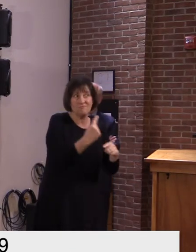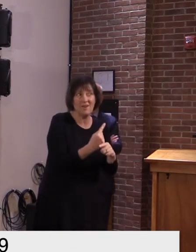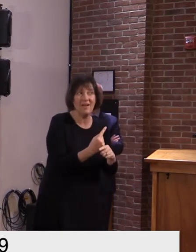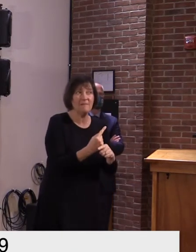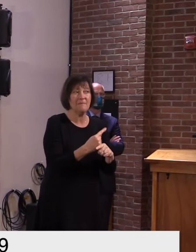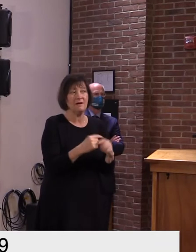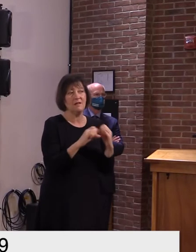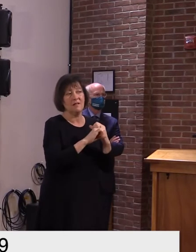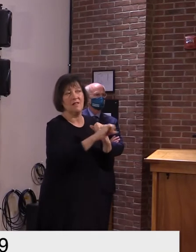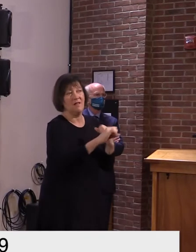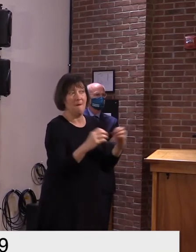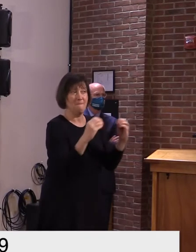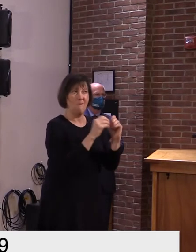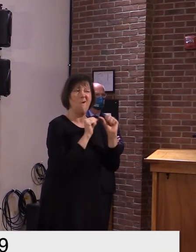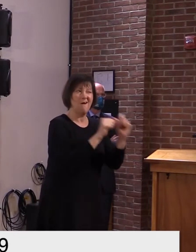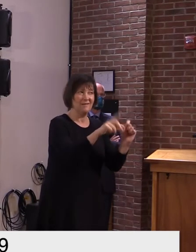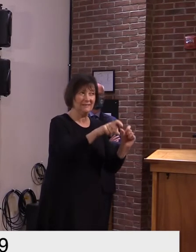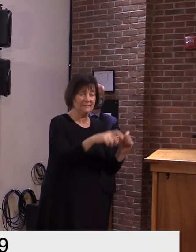more.